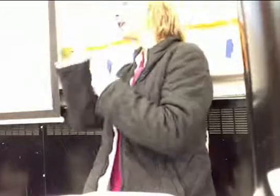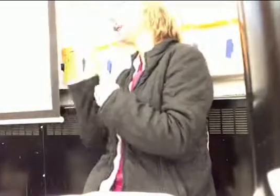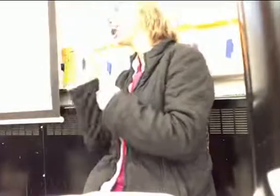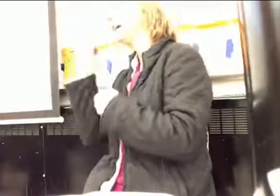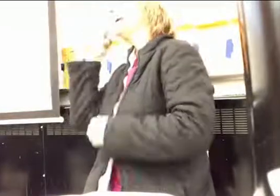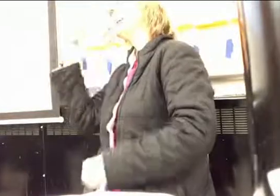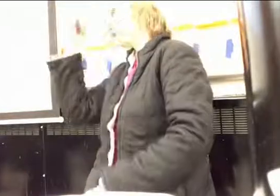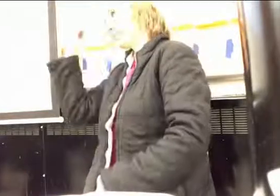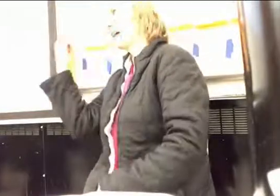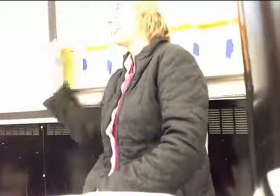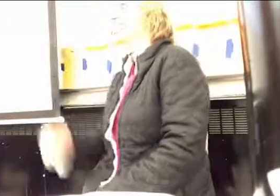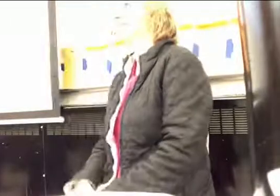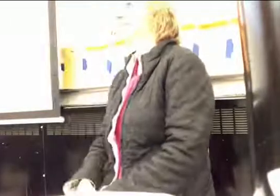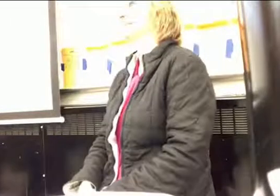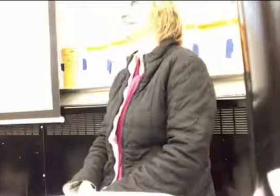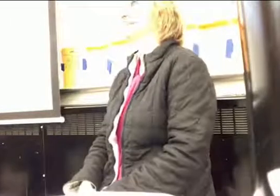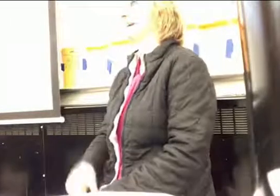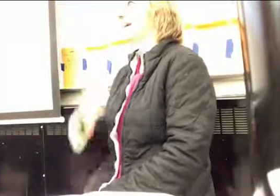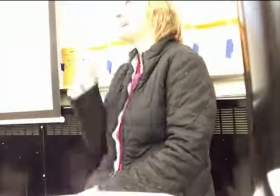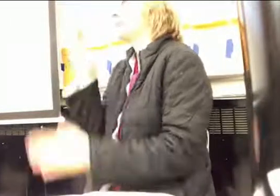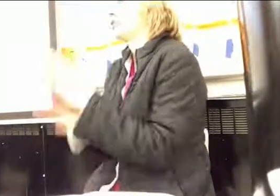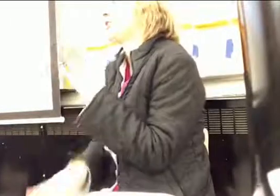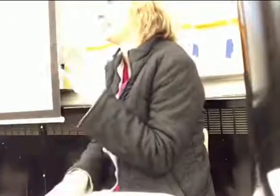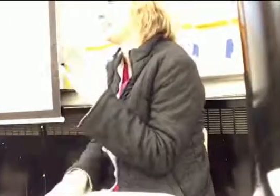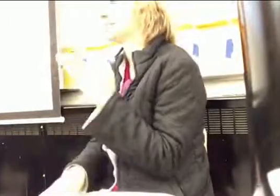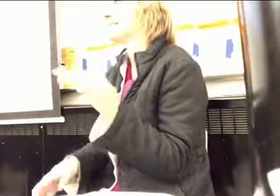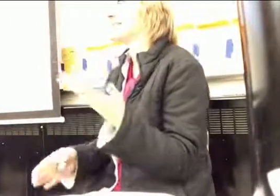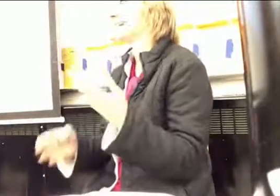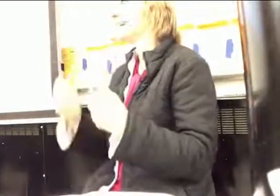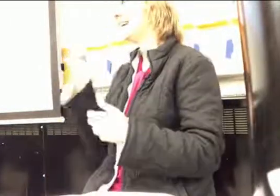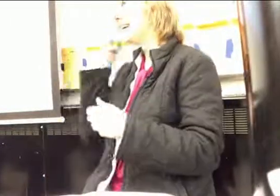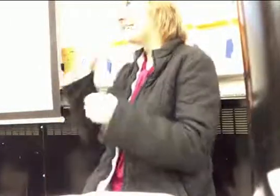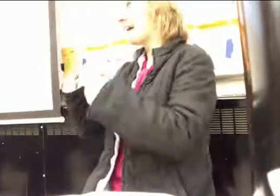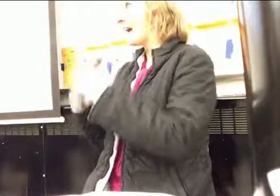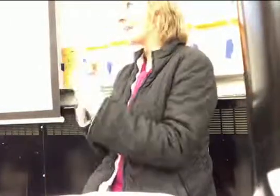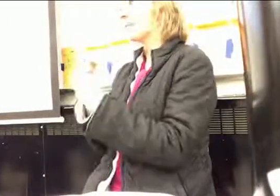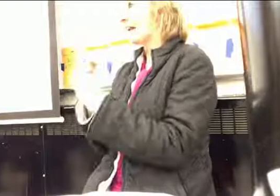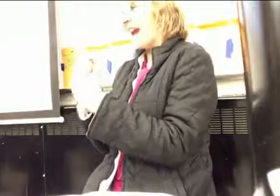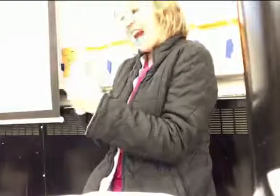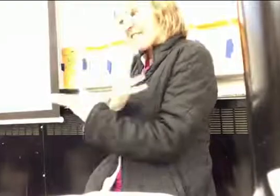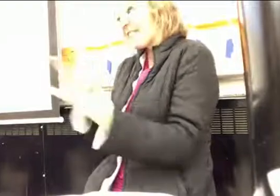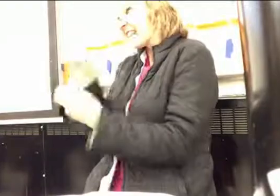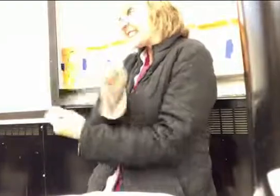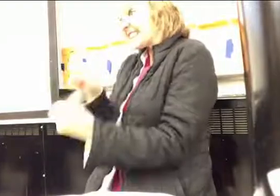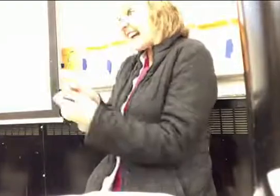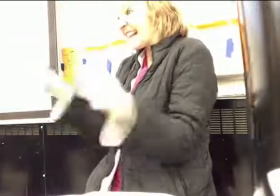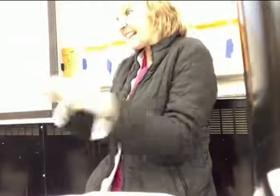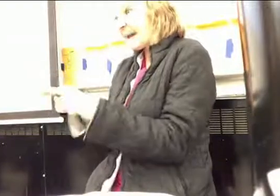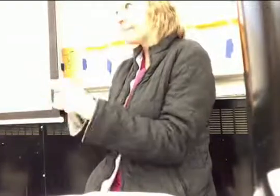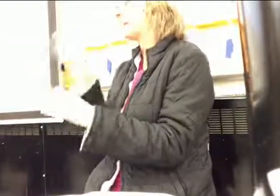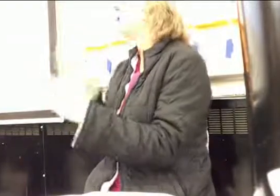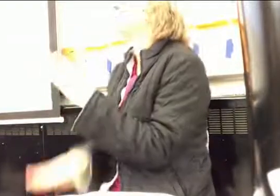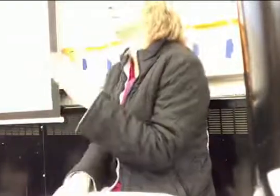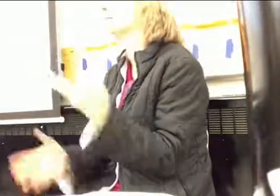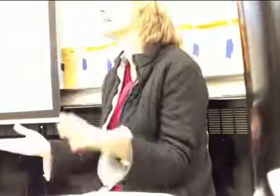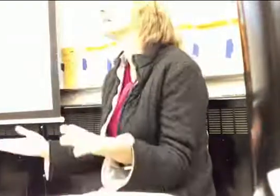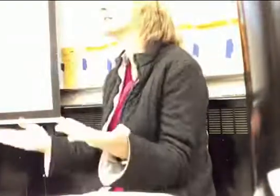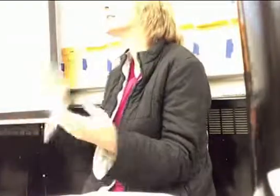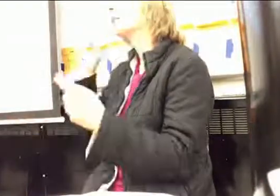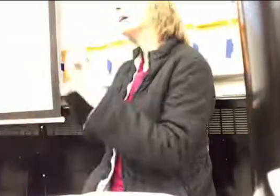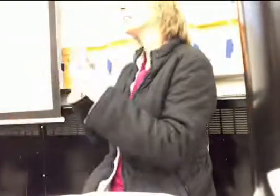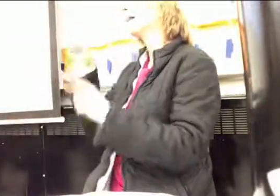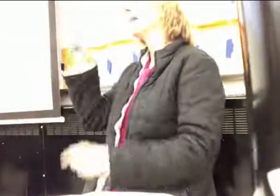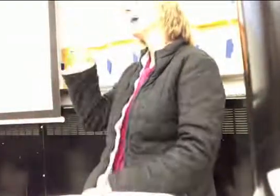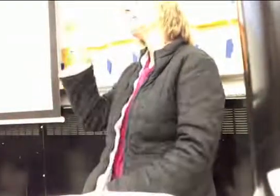right? Because it's cheaper that way. If you make 100% of everything the same, it's going to be a lot cheaper. So think back to our